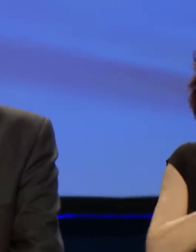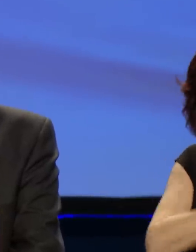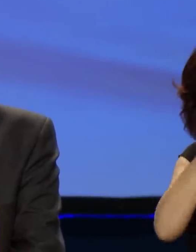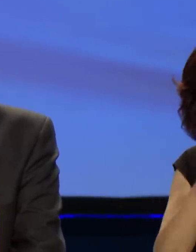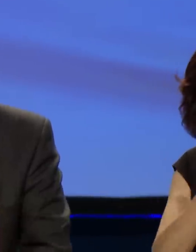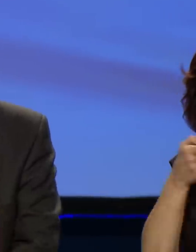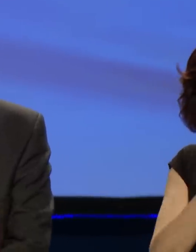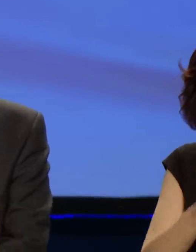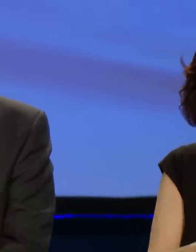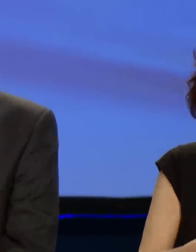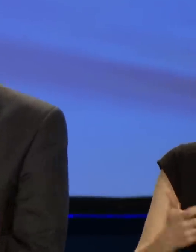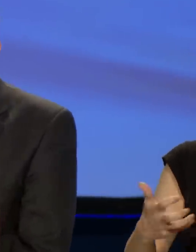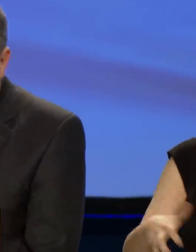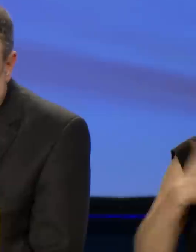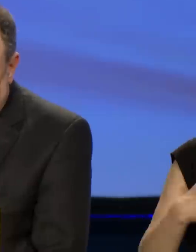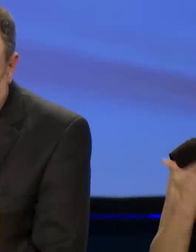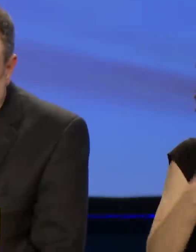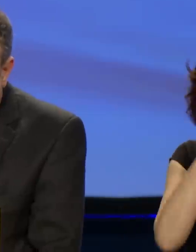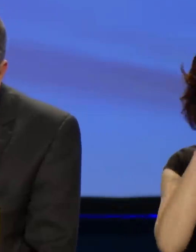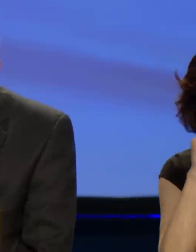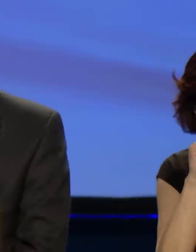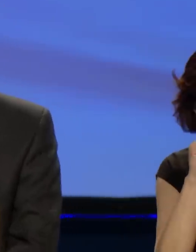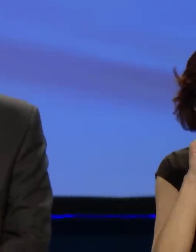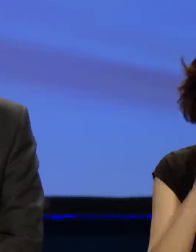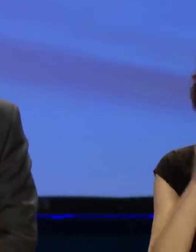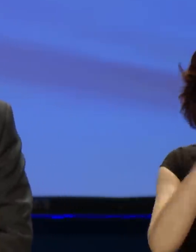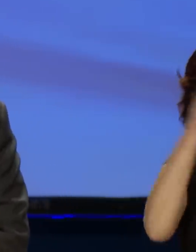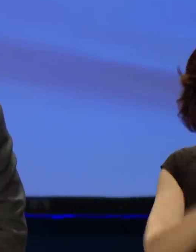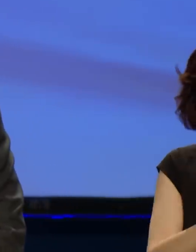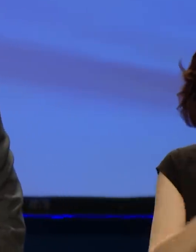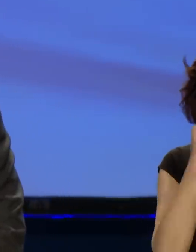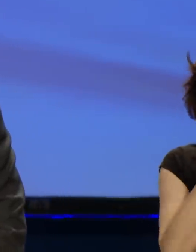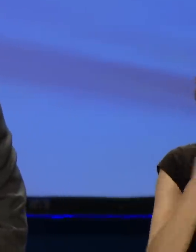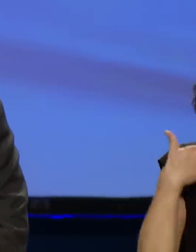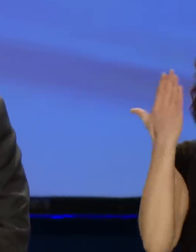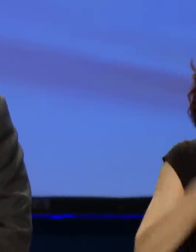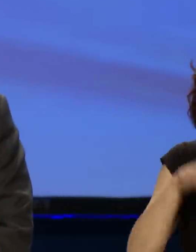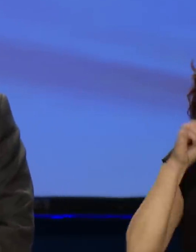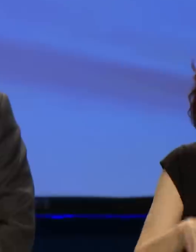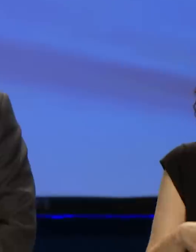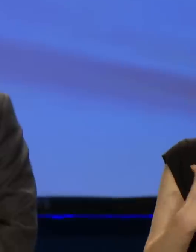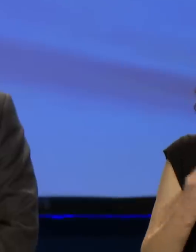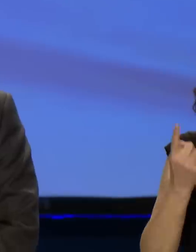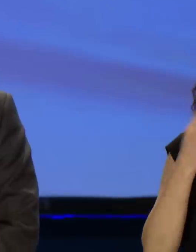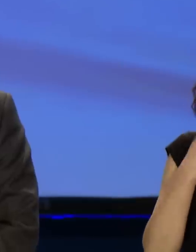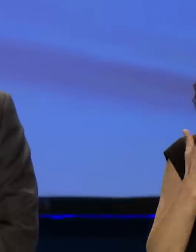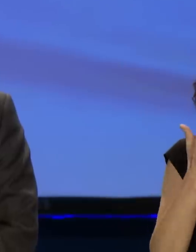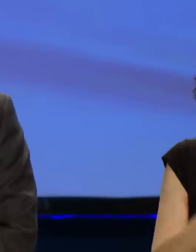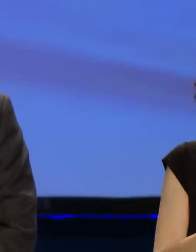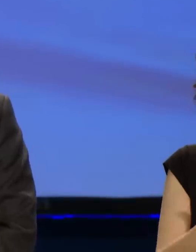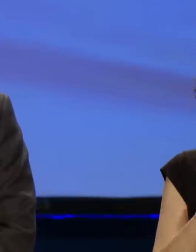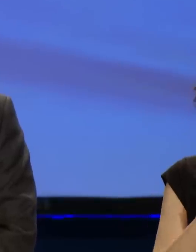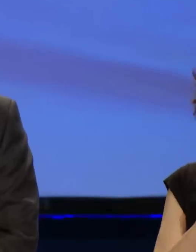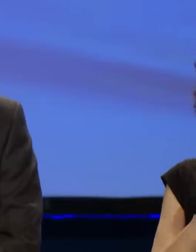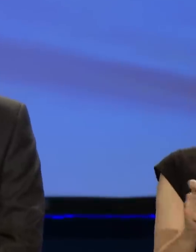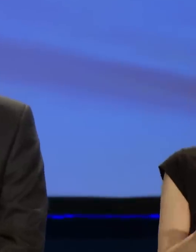recognition. Angry has tweeted, "For the record, I never lost. I simply repositioned the location